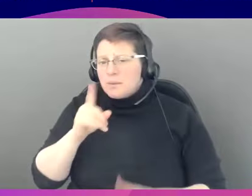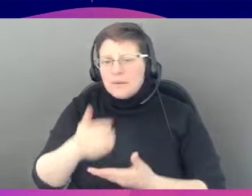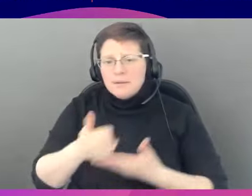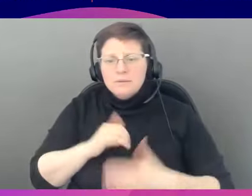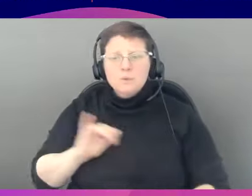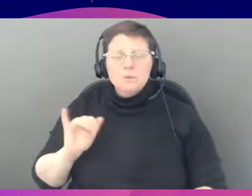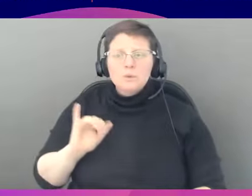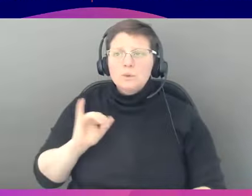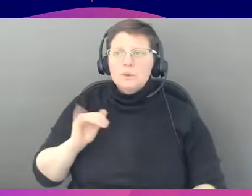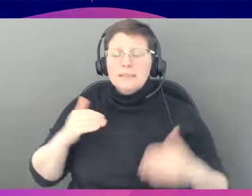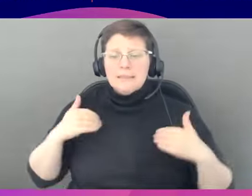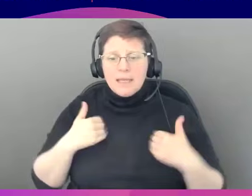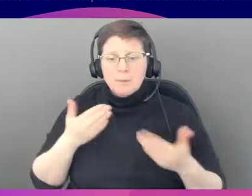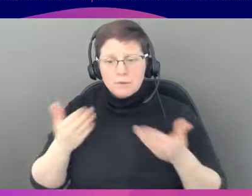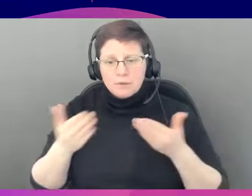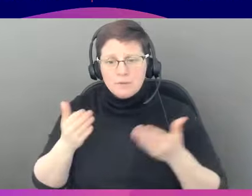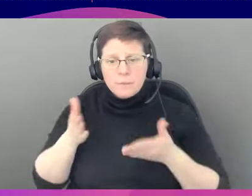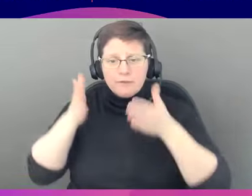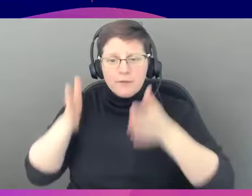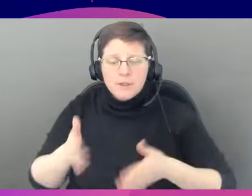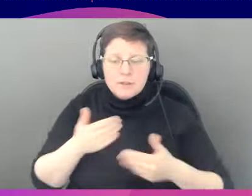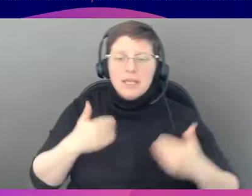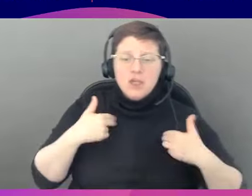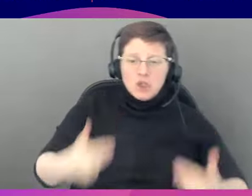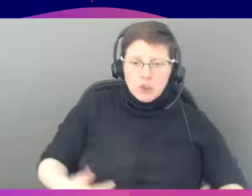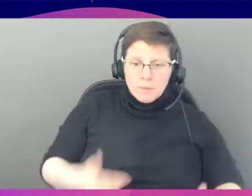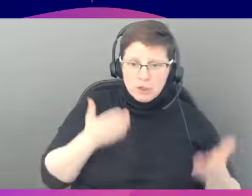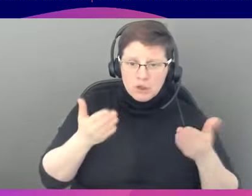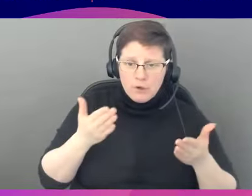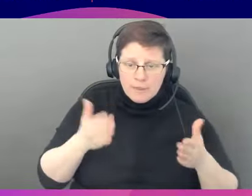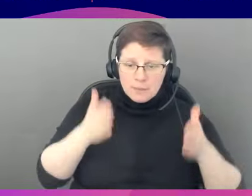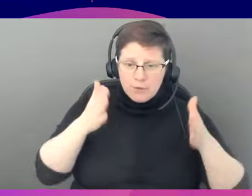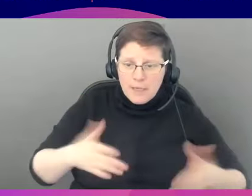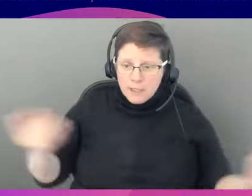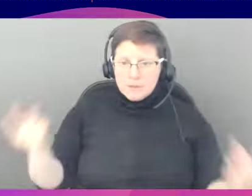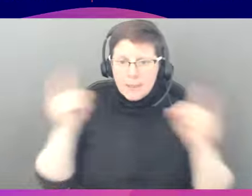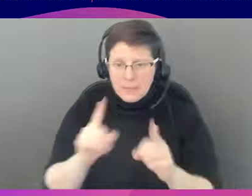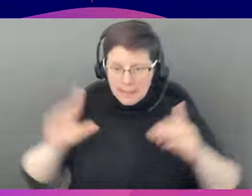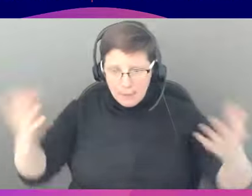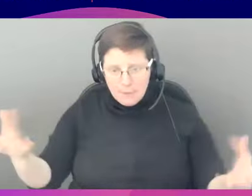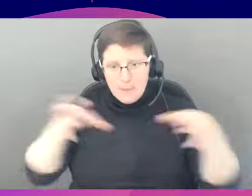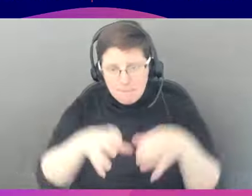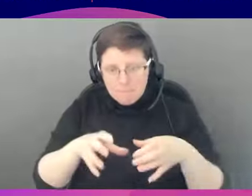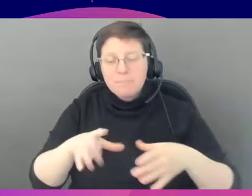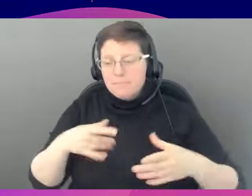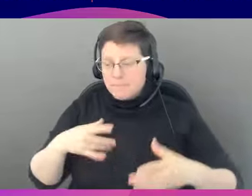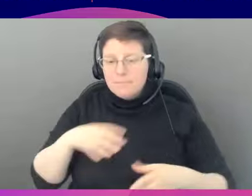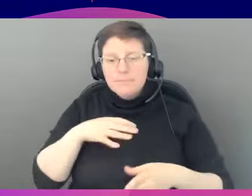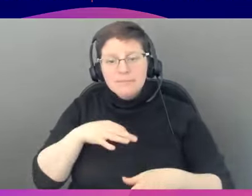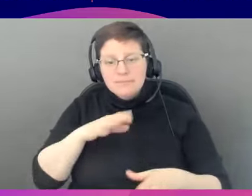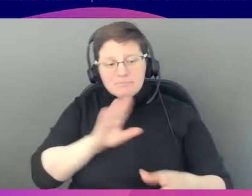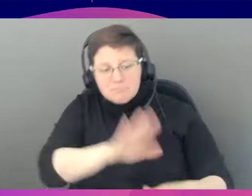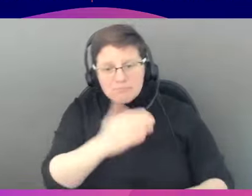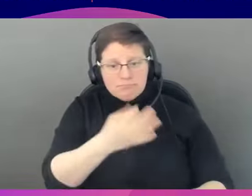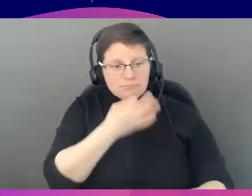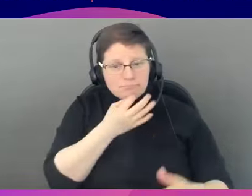animal service providers and human service providers coming together to share in their expertise. And so when we have human